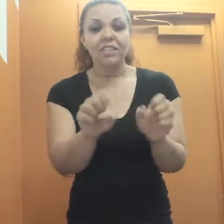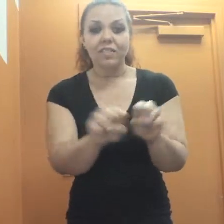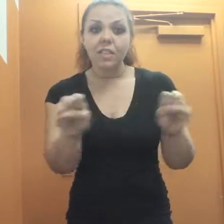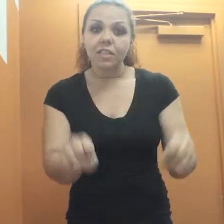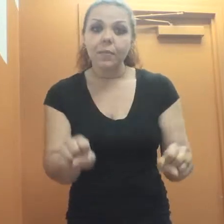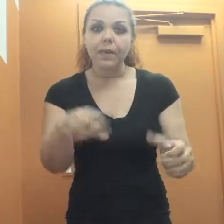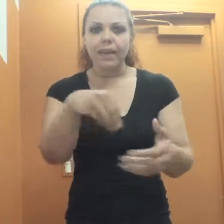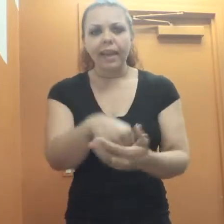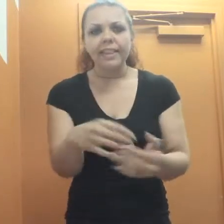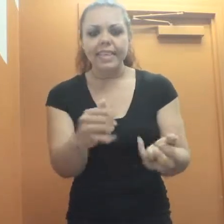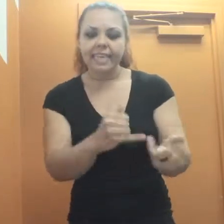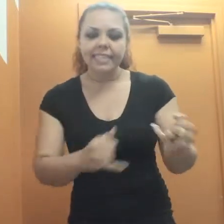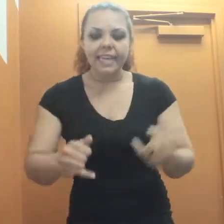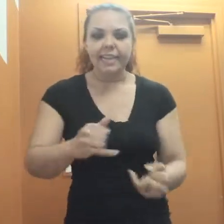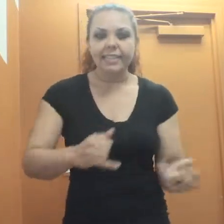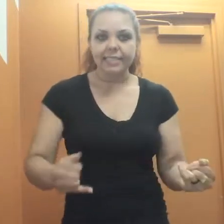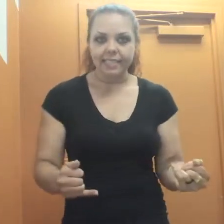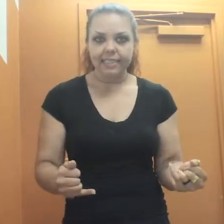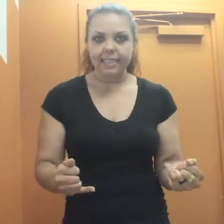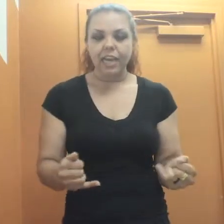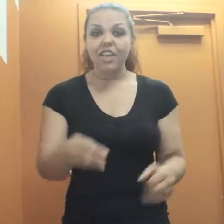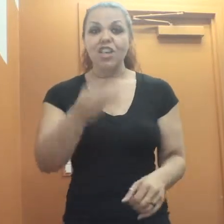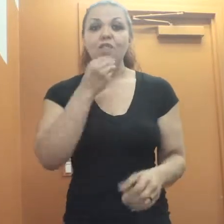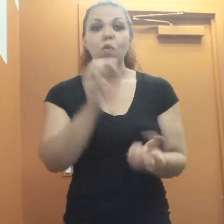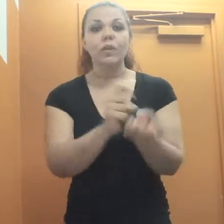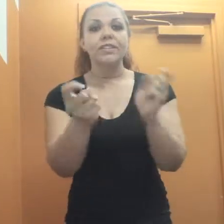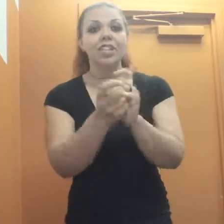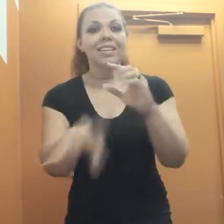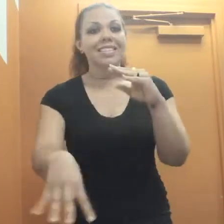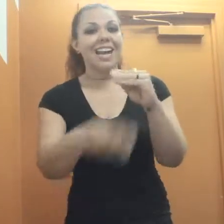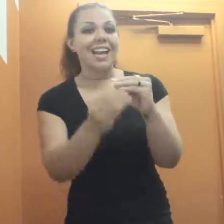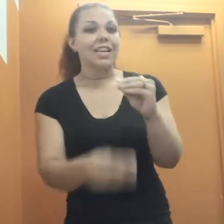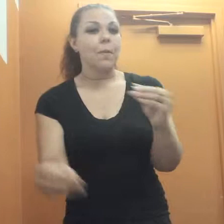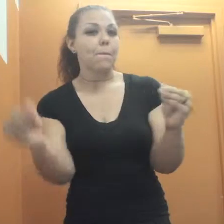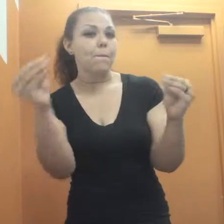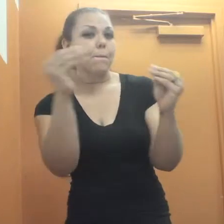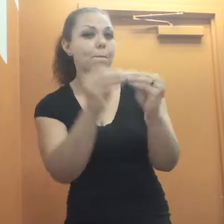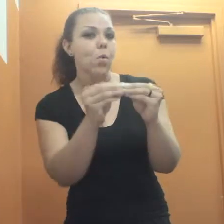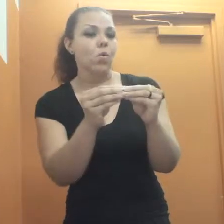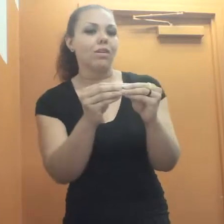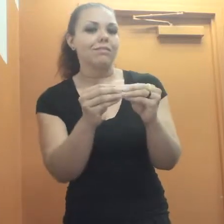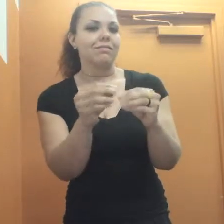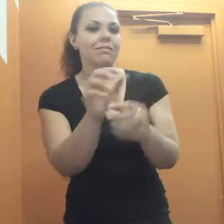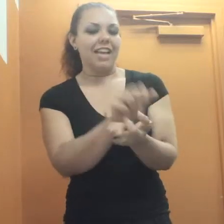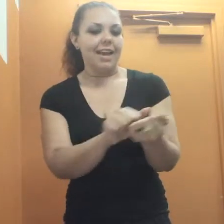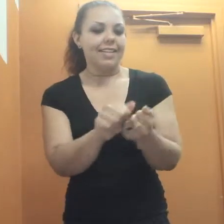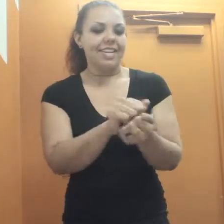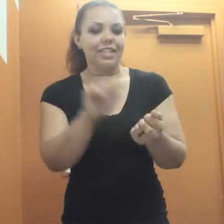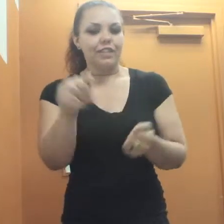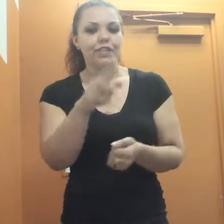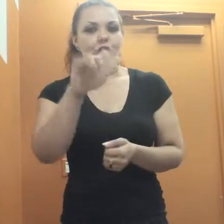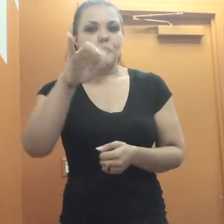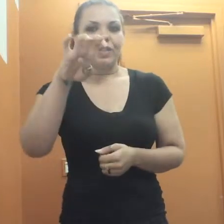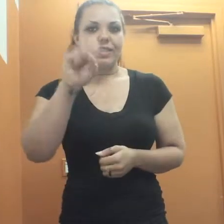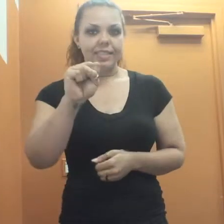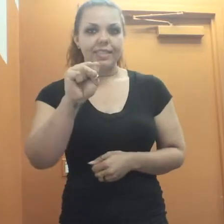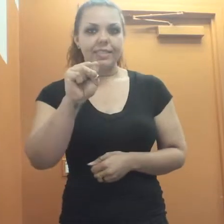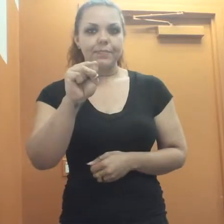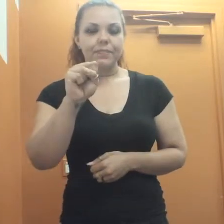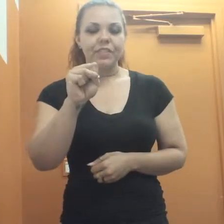the food is changed, adding more digestive juices, and the nutrients from the food pass through the